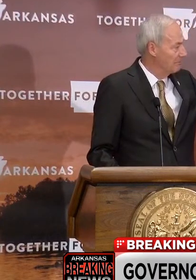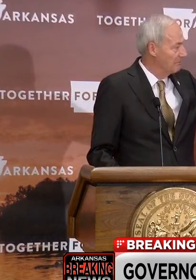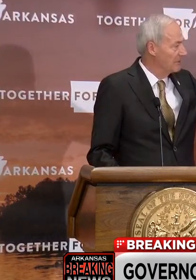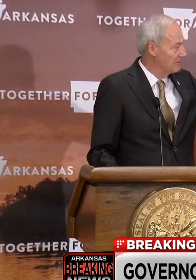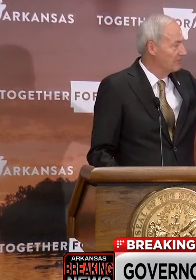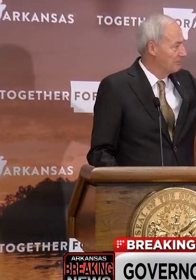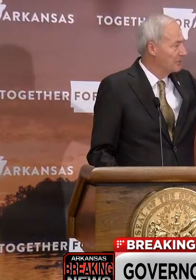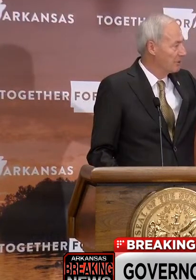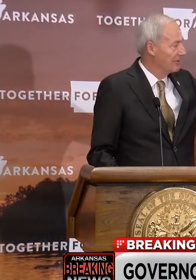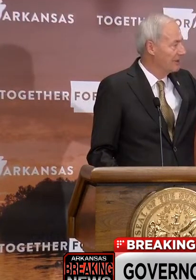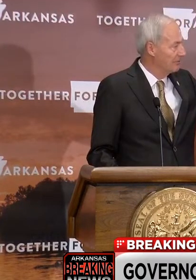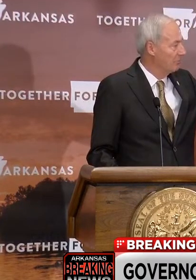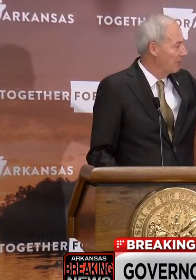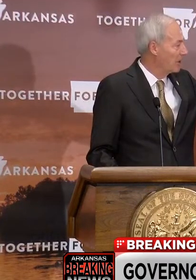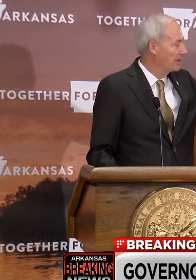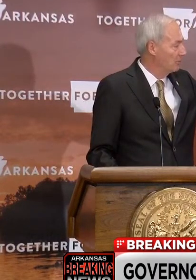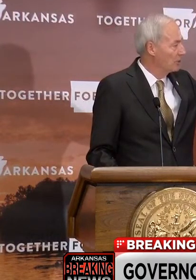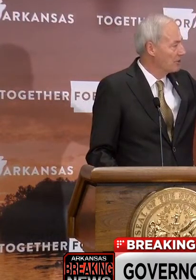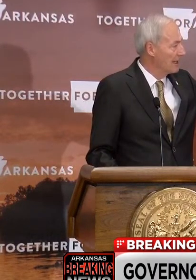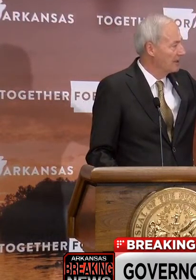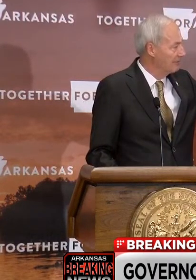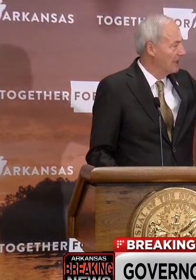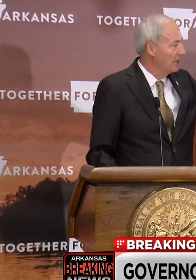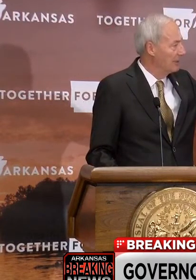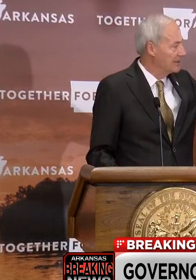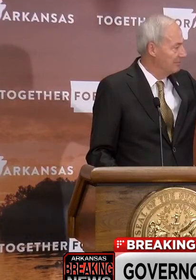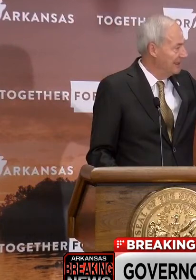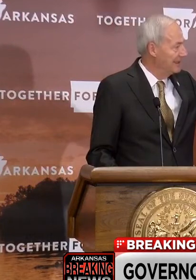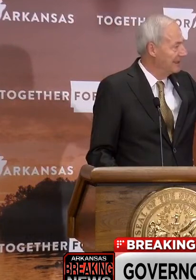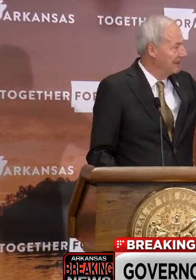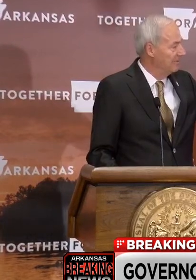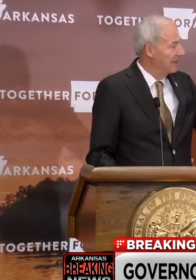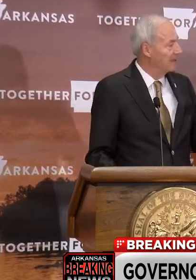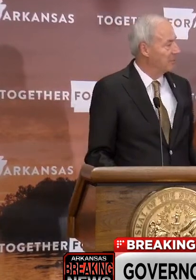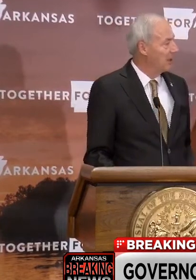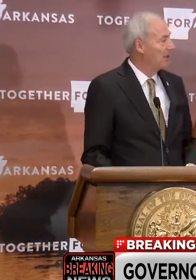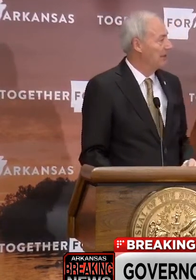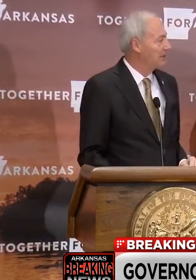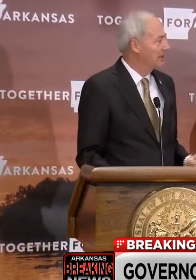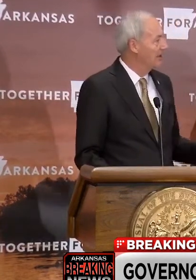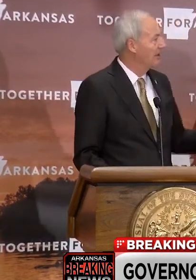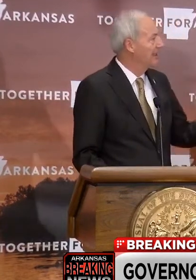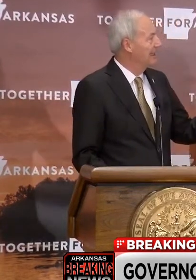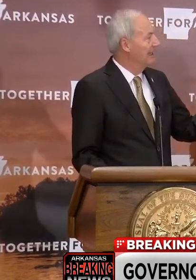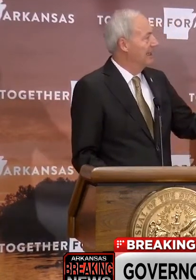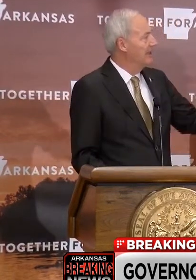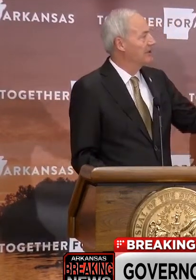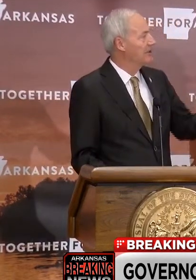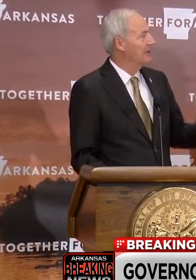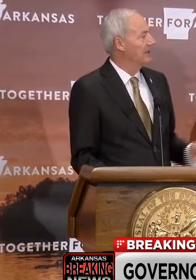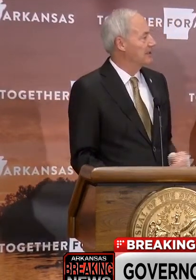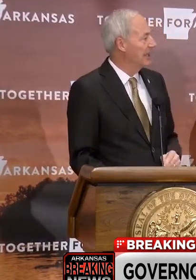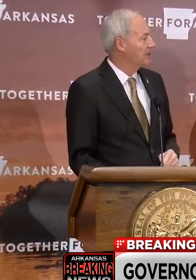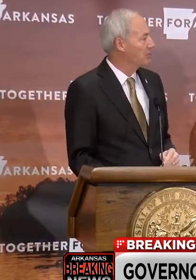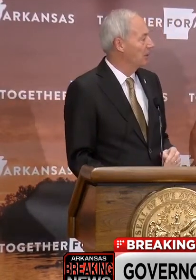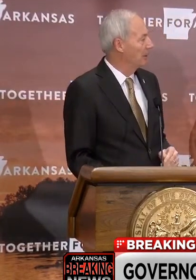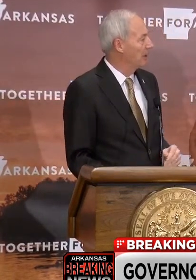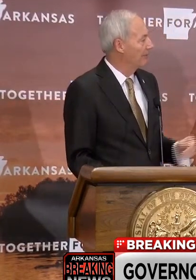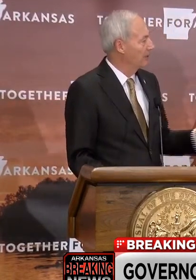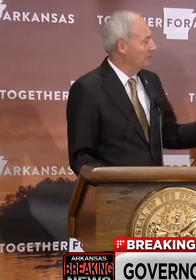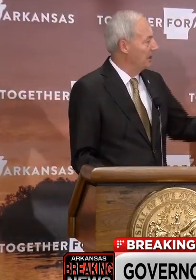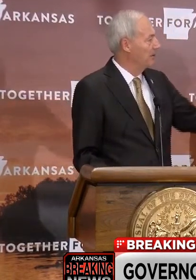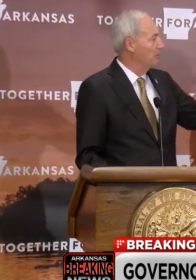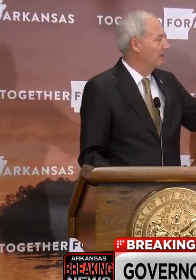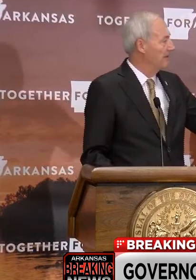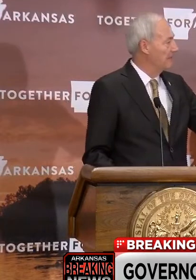a sort of the mark that we're trying to follow and to beat, making progress there. And here's the test where we